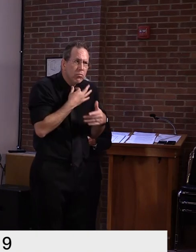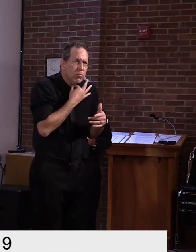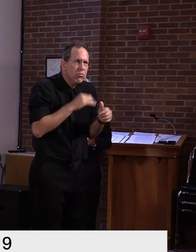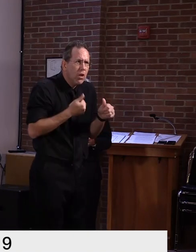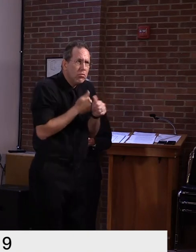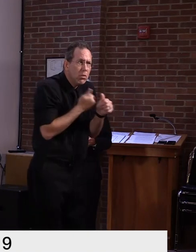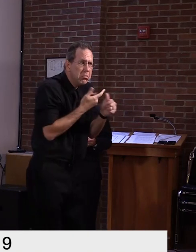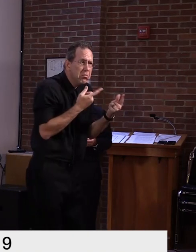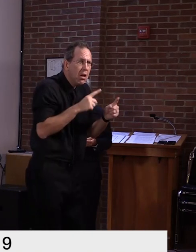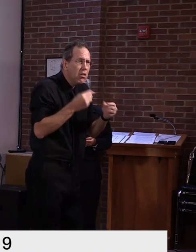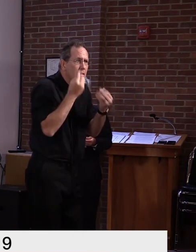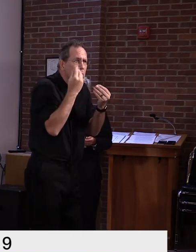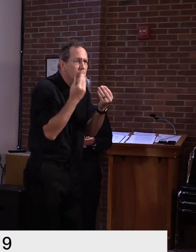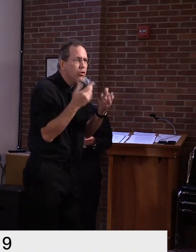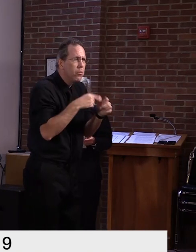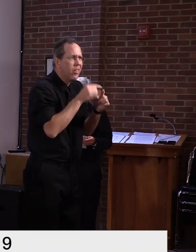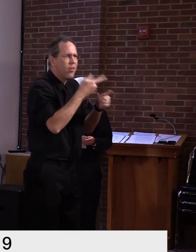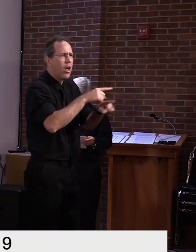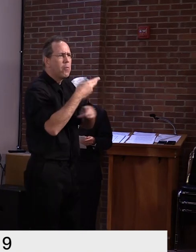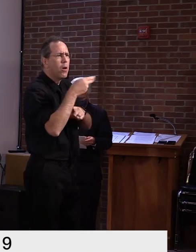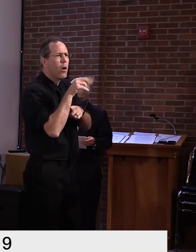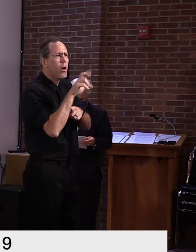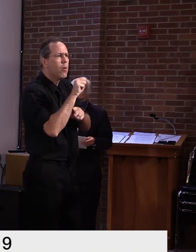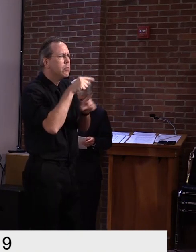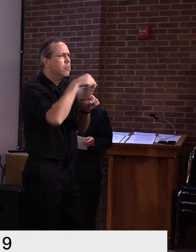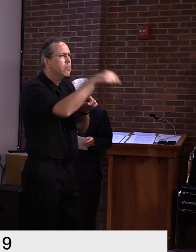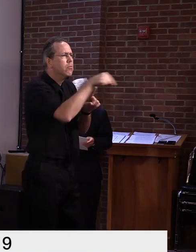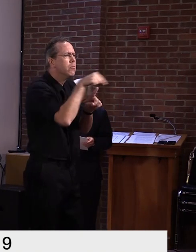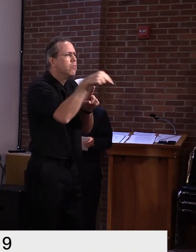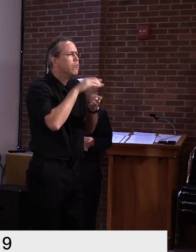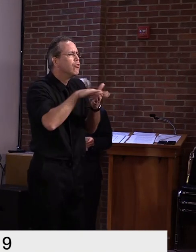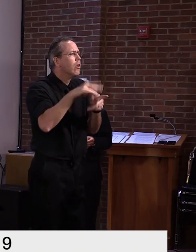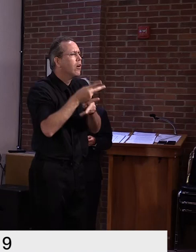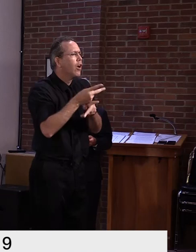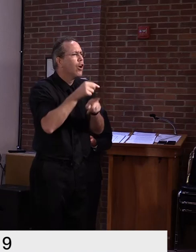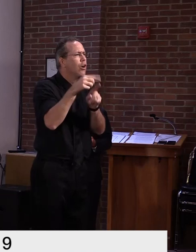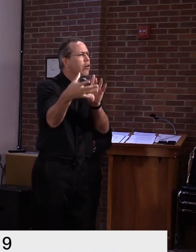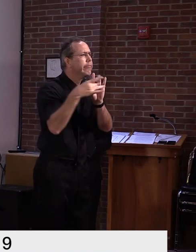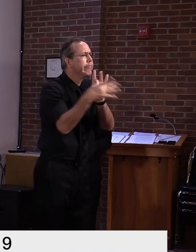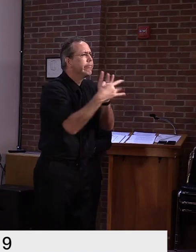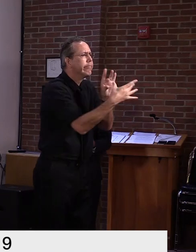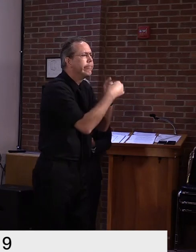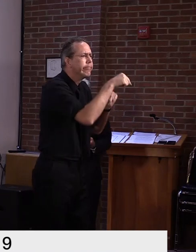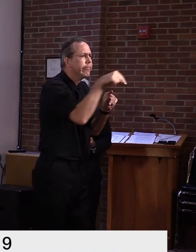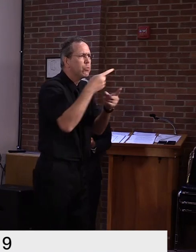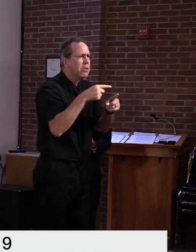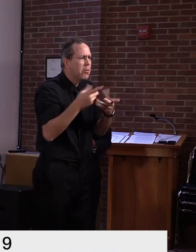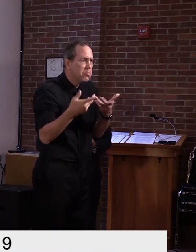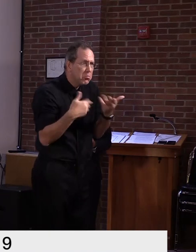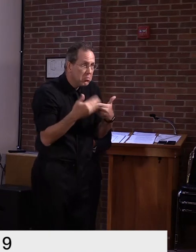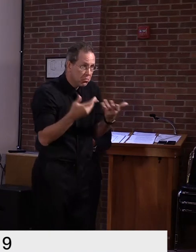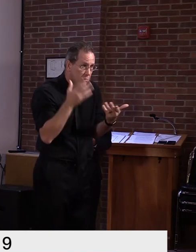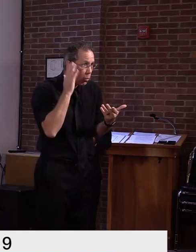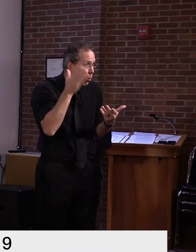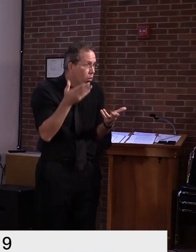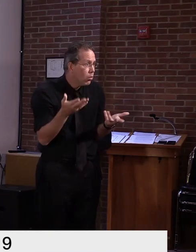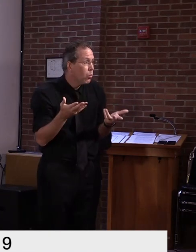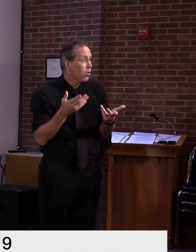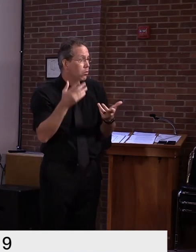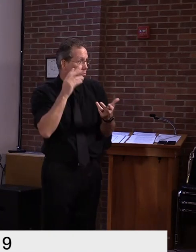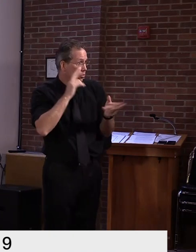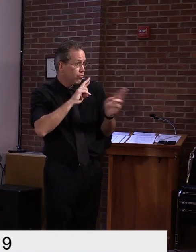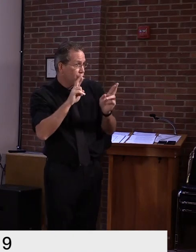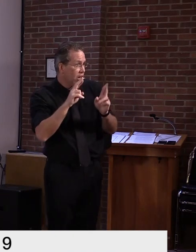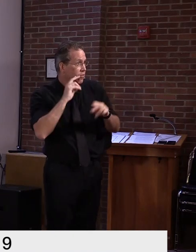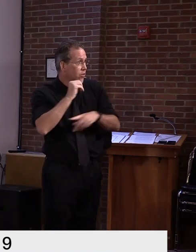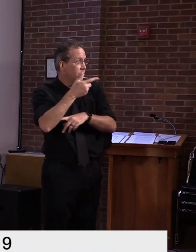like teachers will have, child care options to put their kids into when they start on September 8th, because,